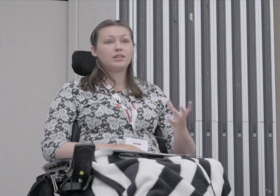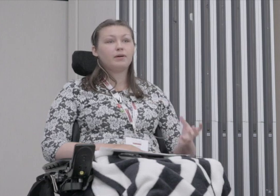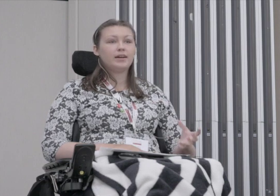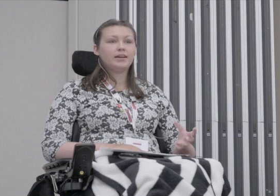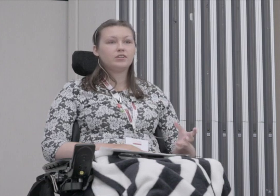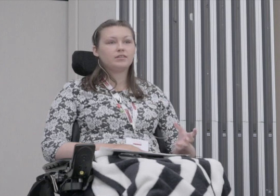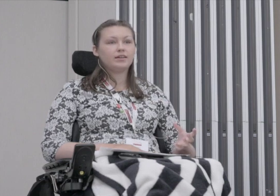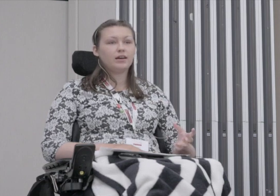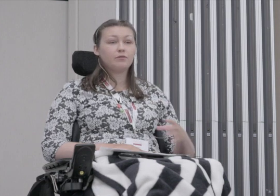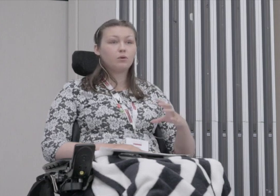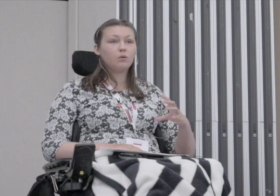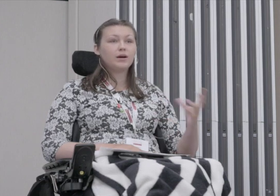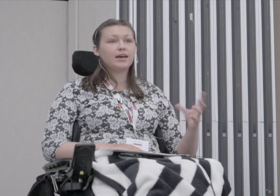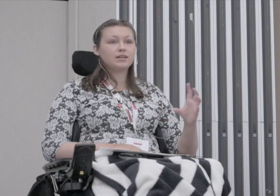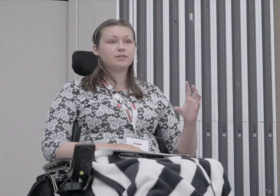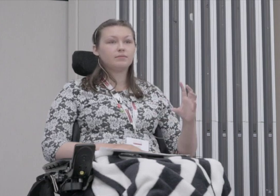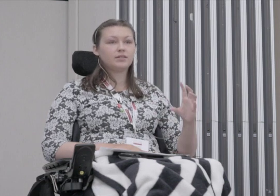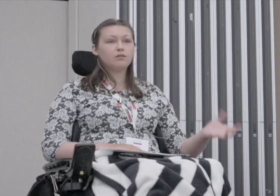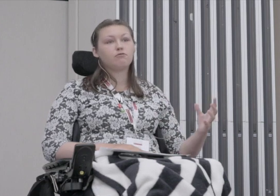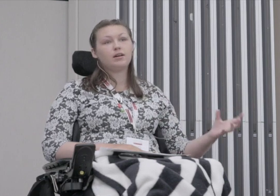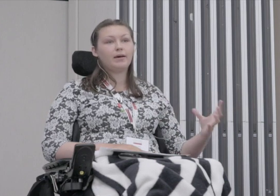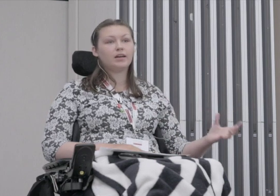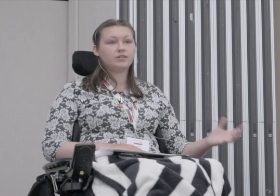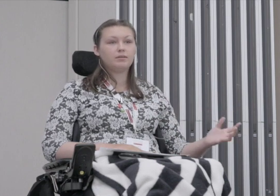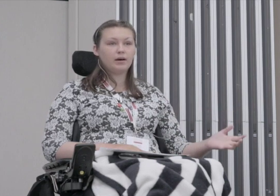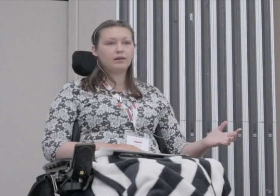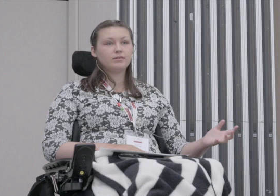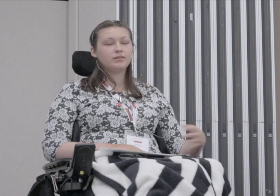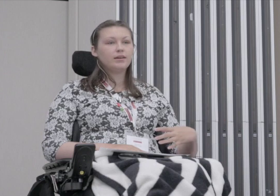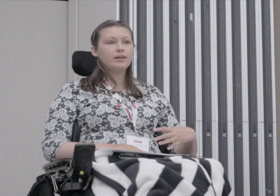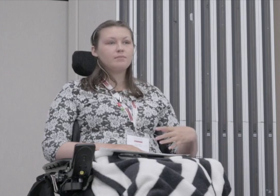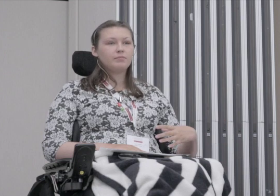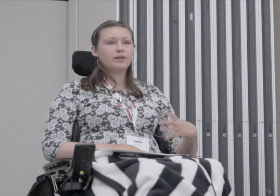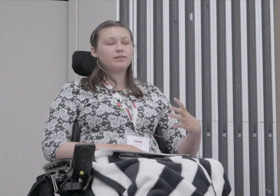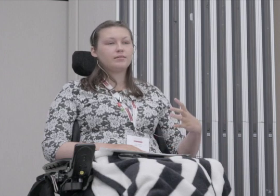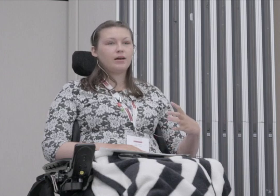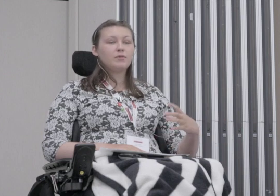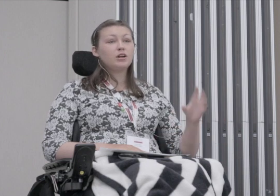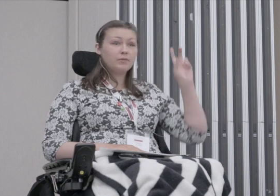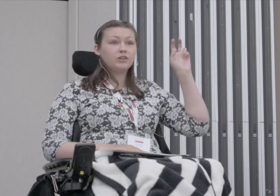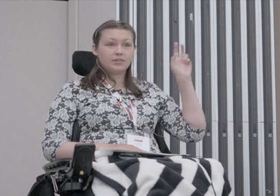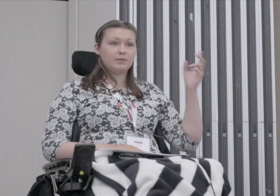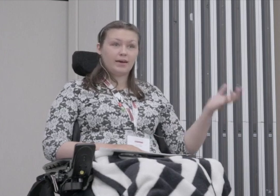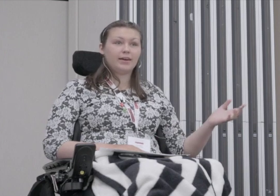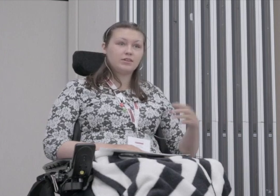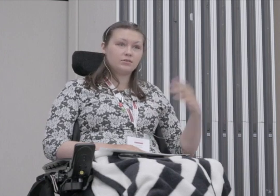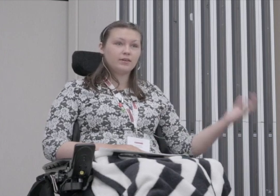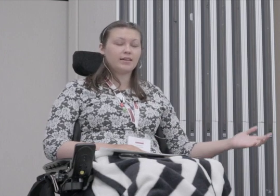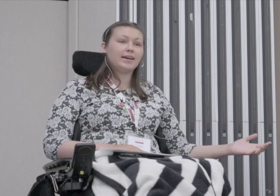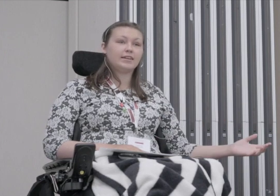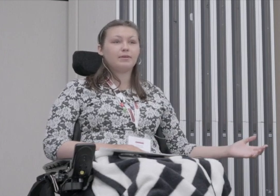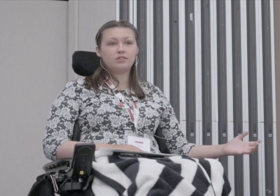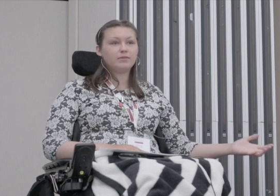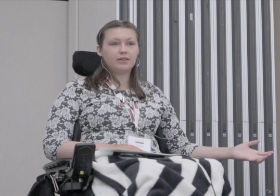moment provided by an agency. I've always had self-run packages in the past, but I'm on an emergency package.